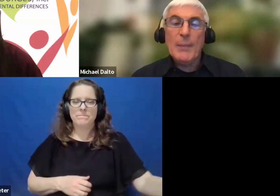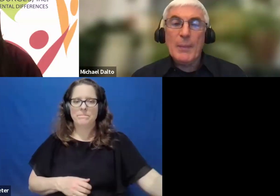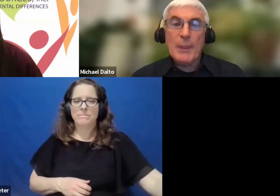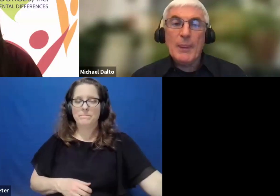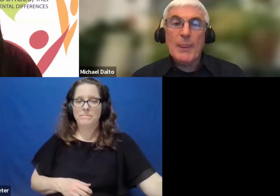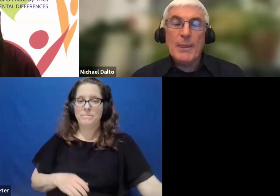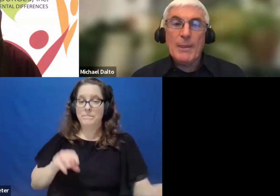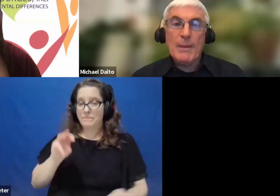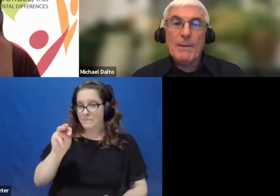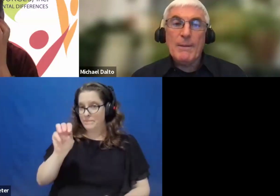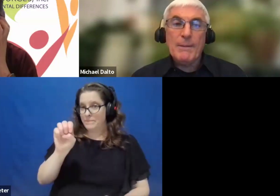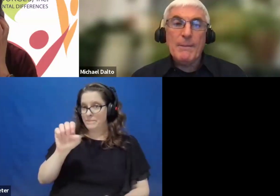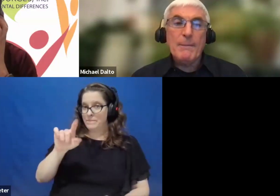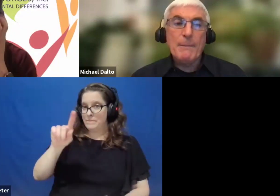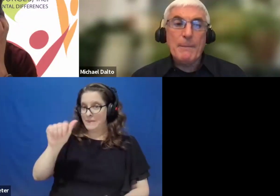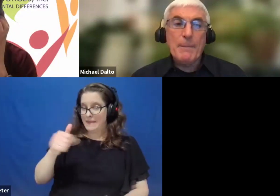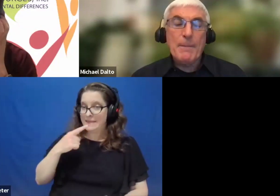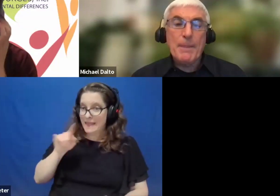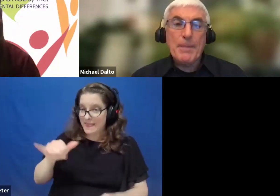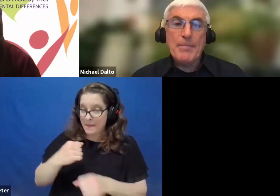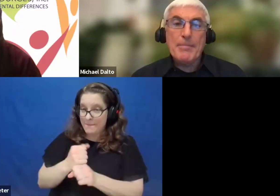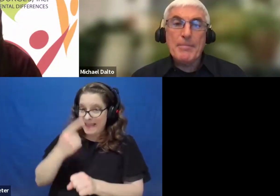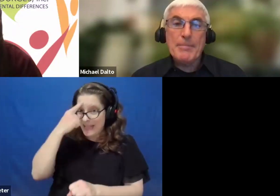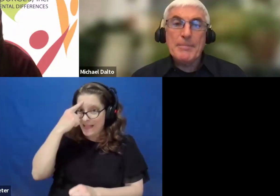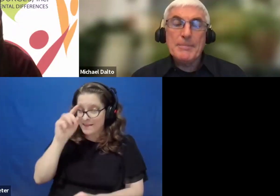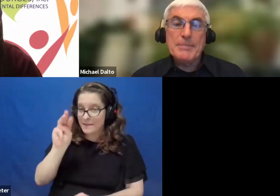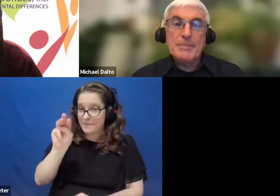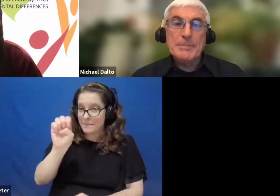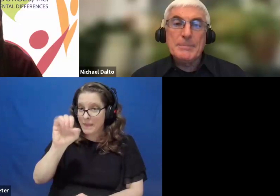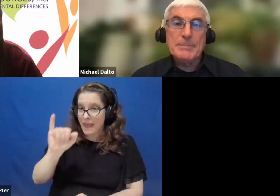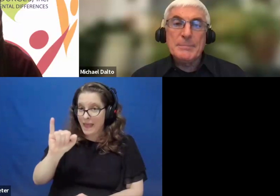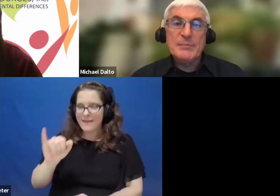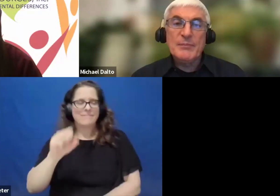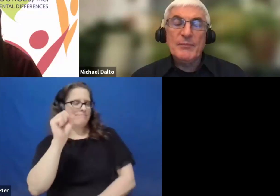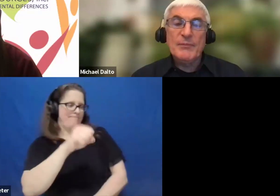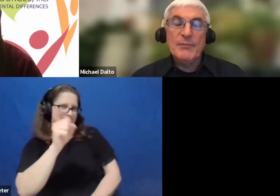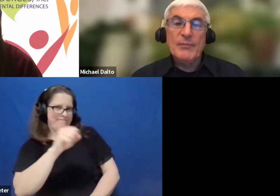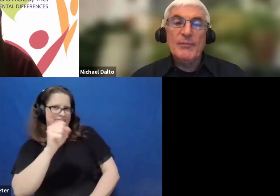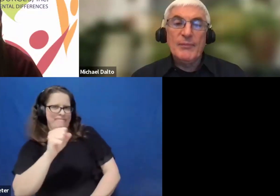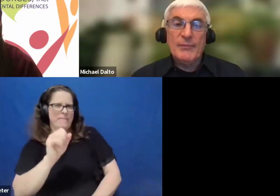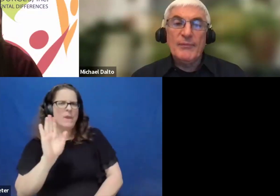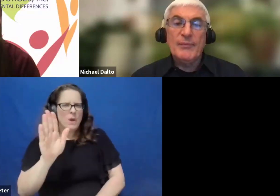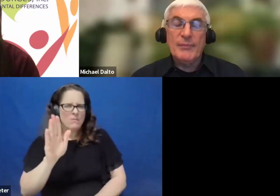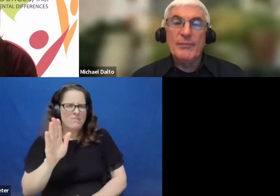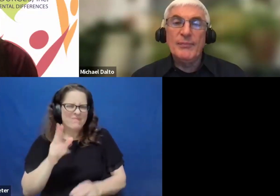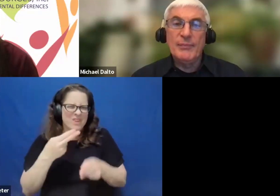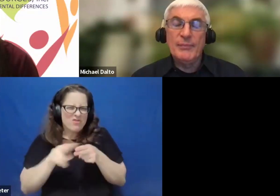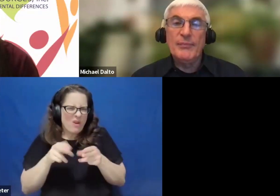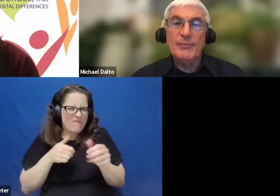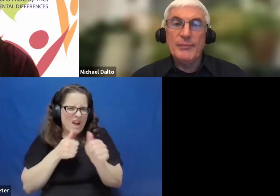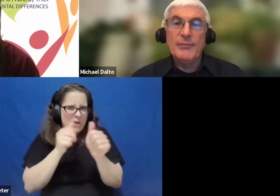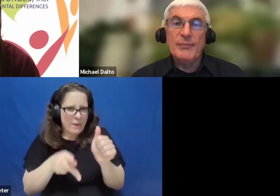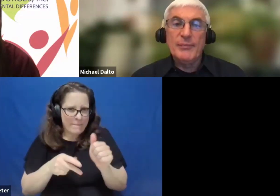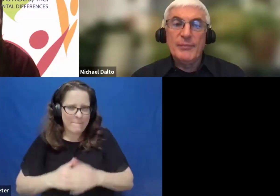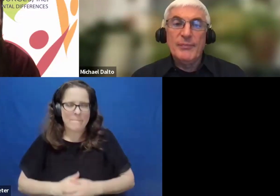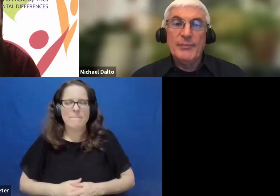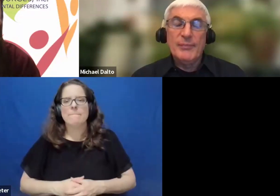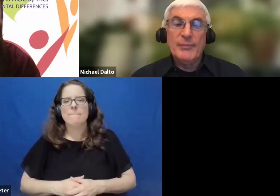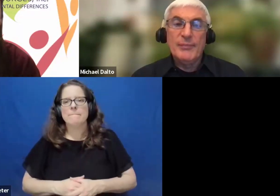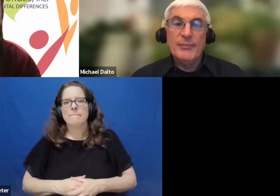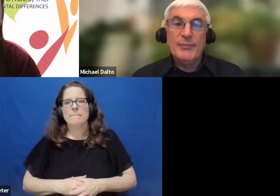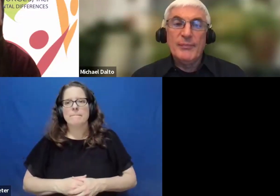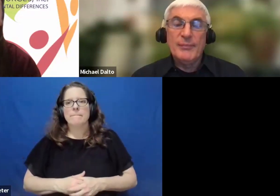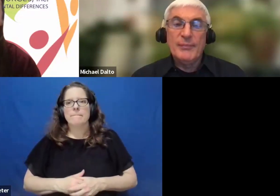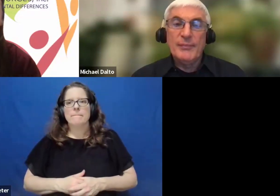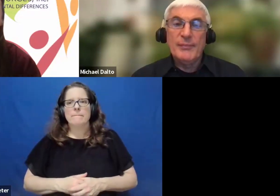Does that make sense, May? Yes, just a quick follow-up. Mhm. Is